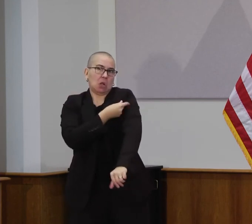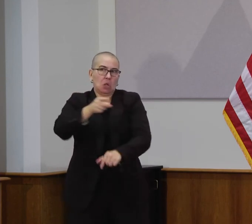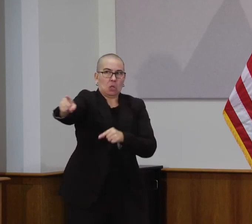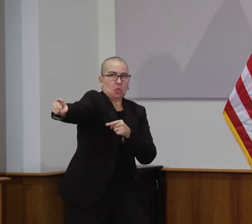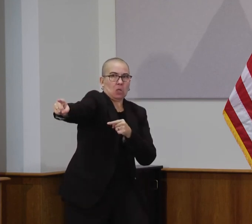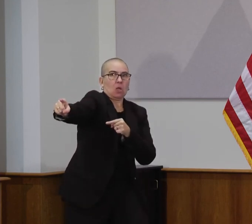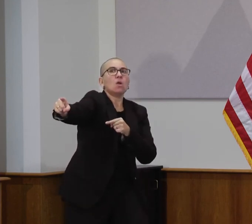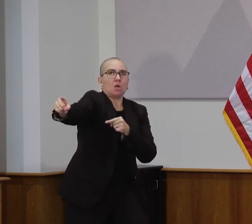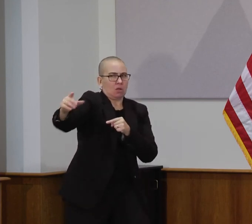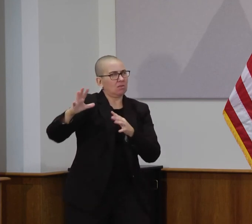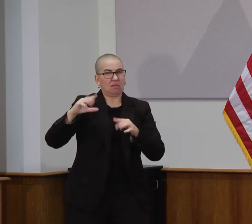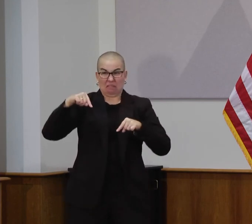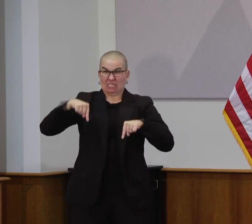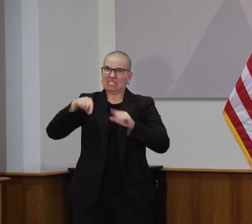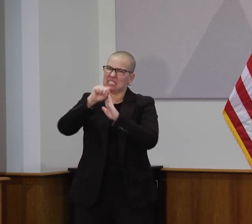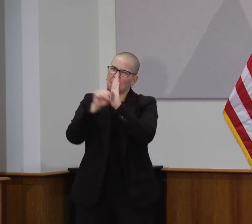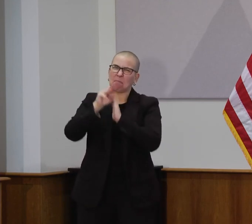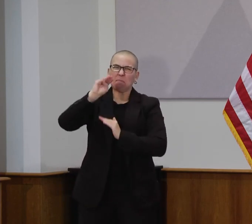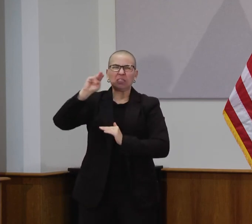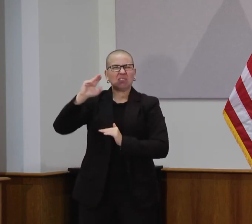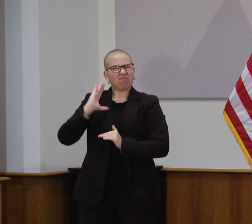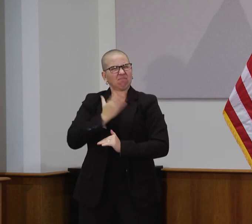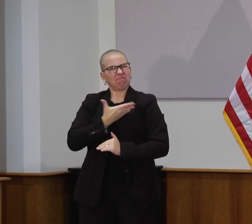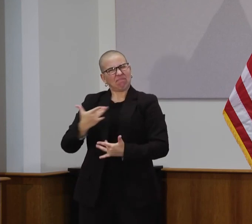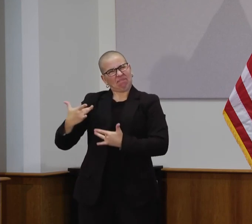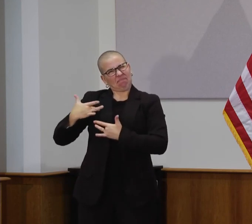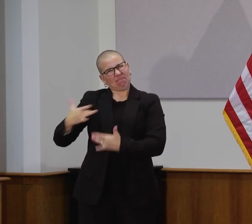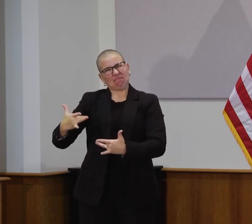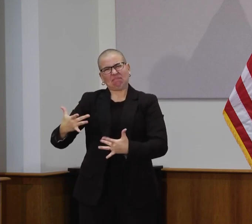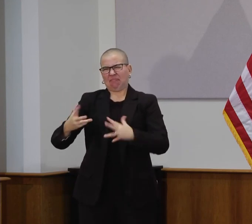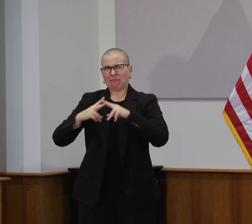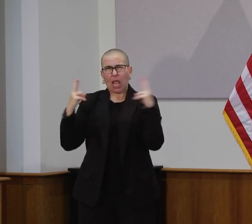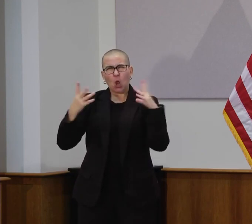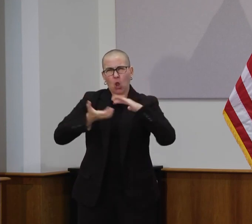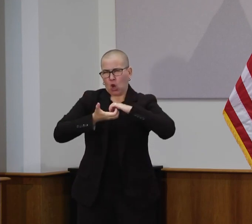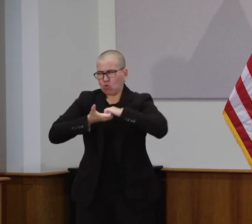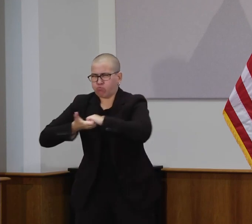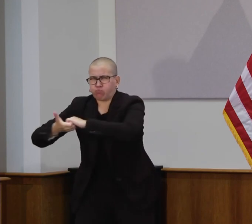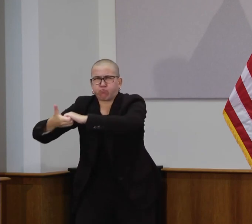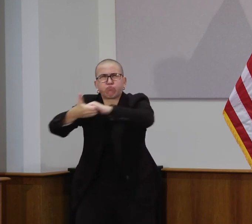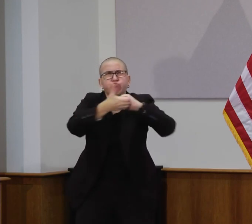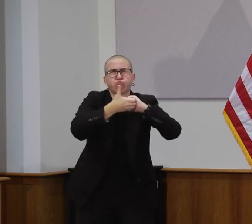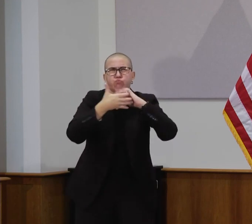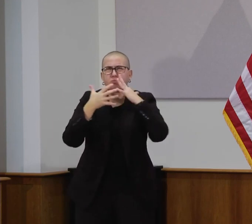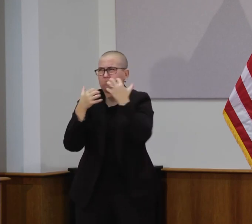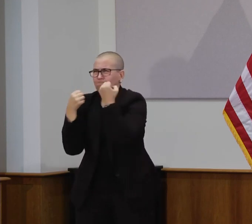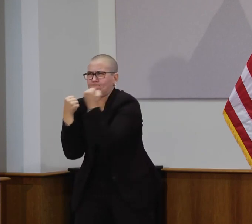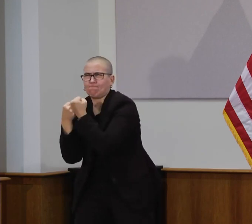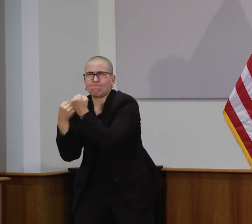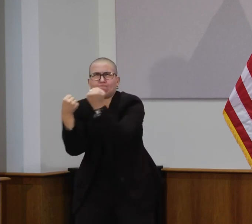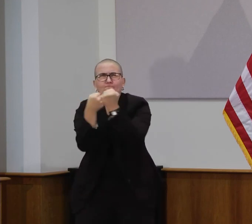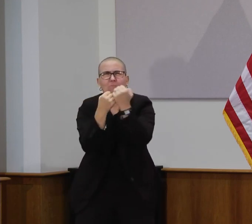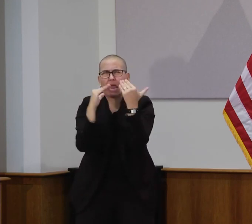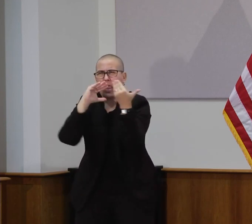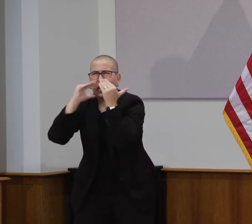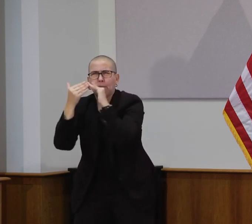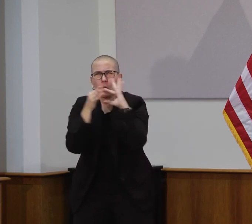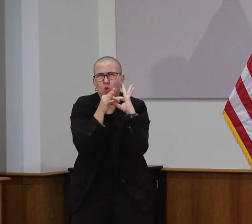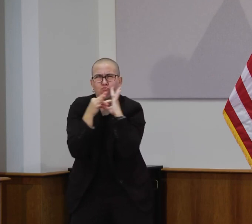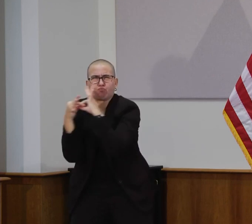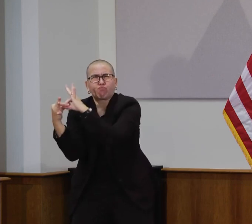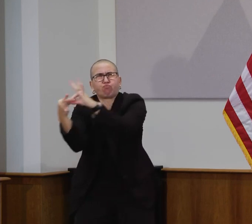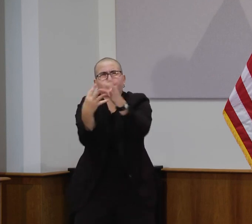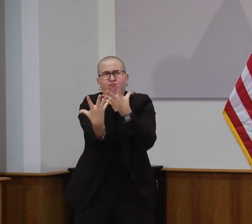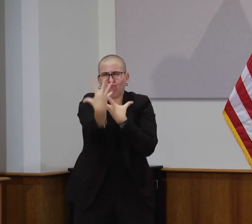sense that we are in it together, that sense of kindness towards our neighbors that's there. That is deeply embedded in who we are. And I want